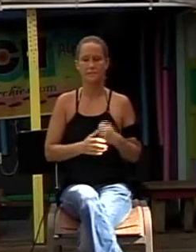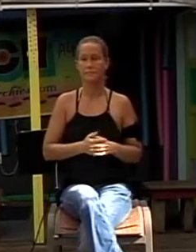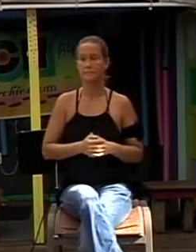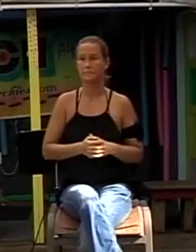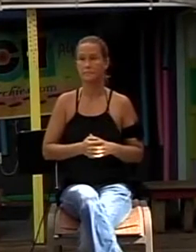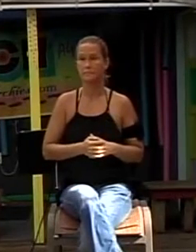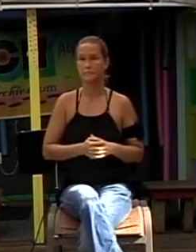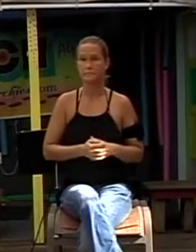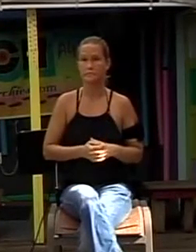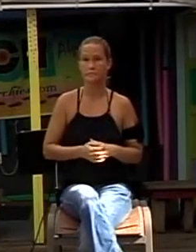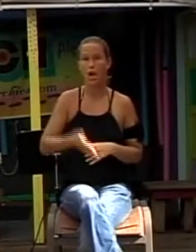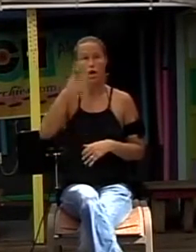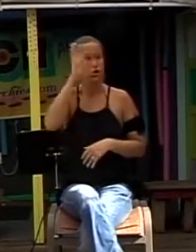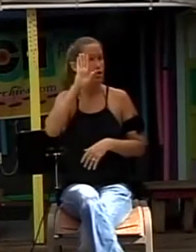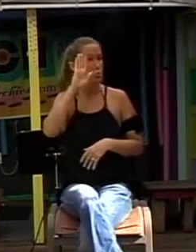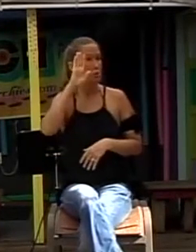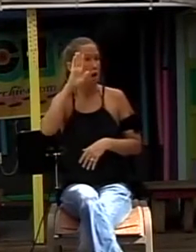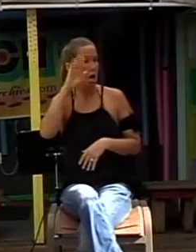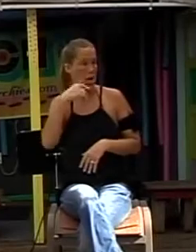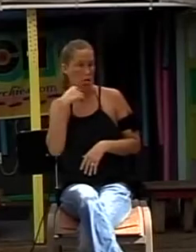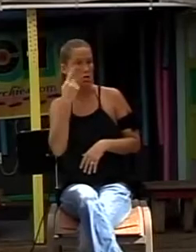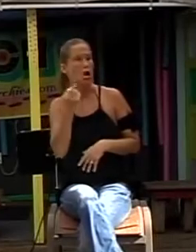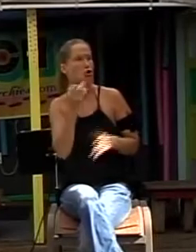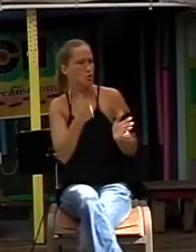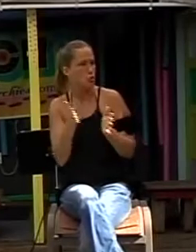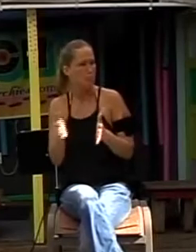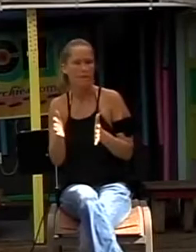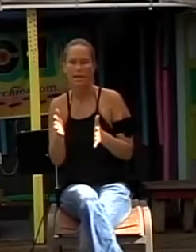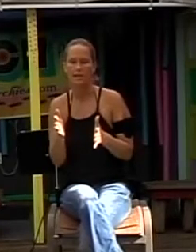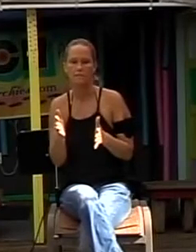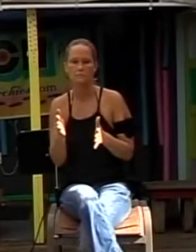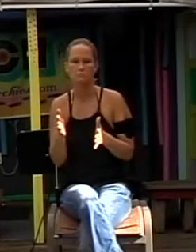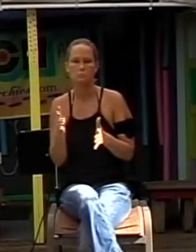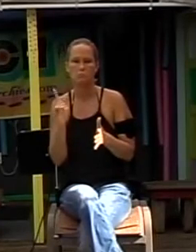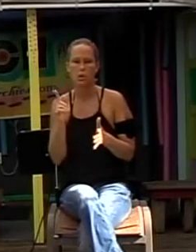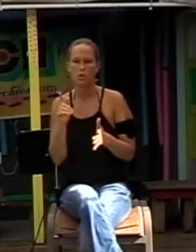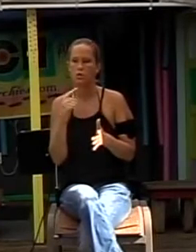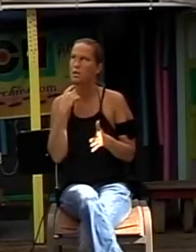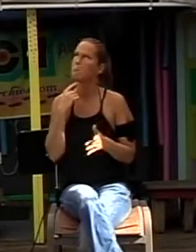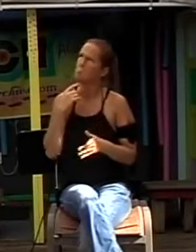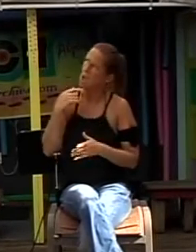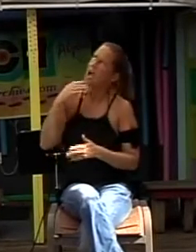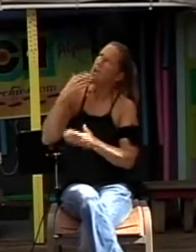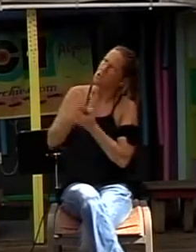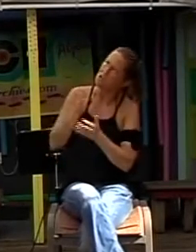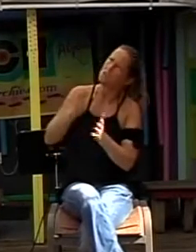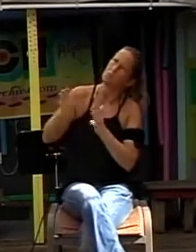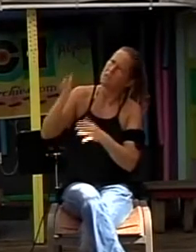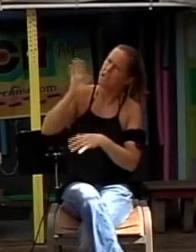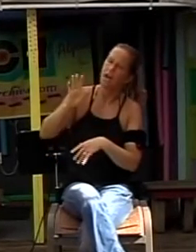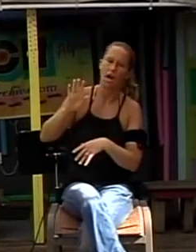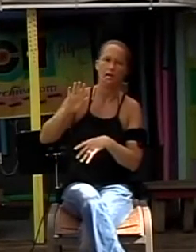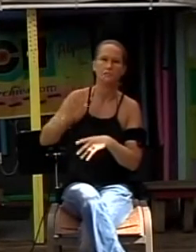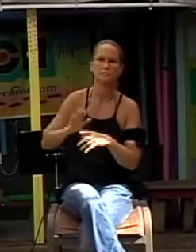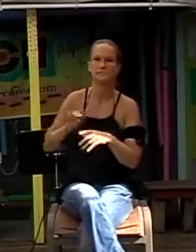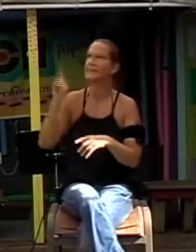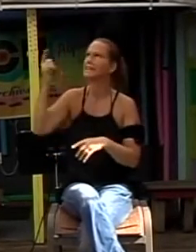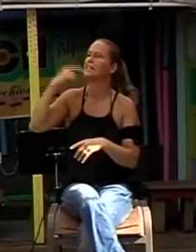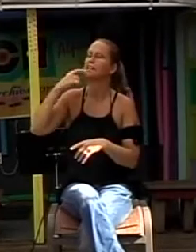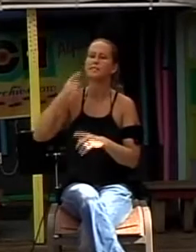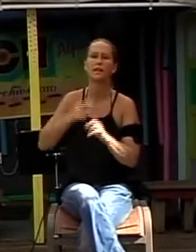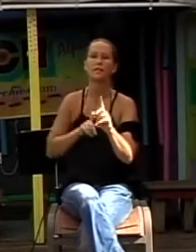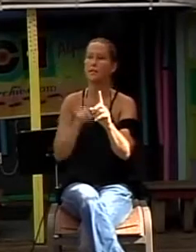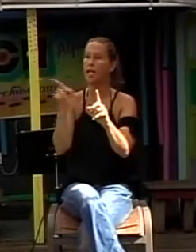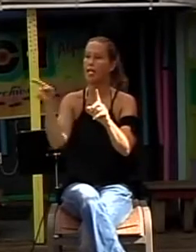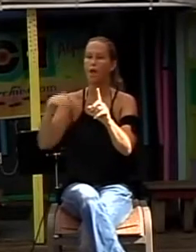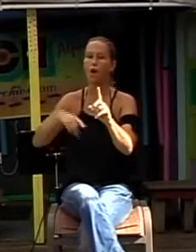you go, great plan, God. And you go out of here and you take a left. Not that God gets mad at you. Grieving